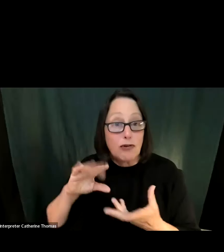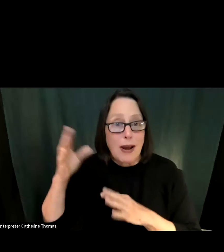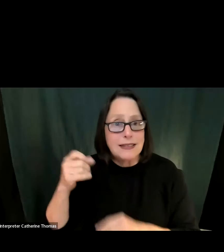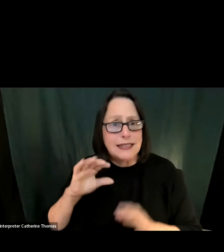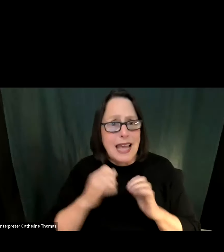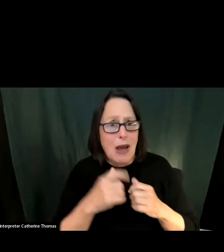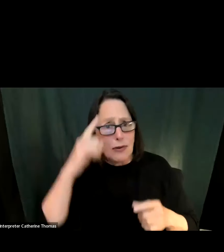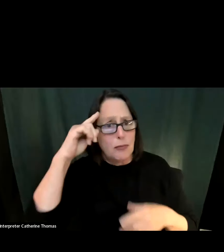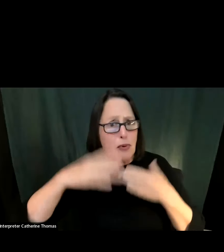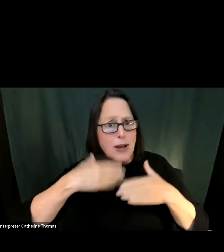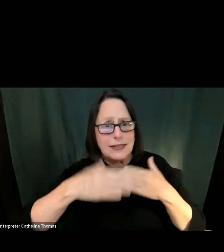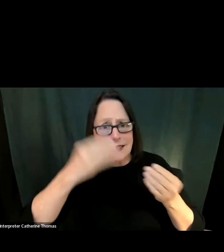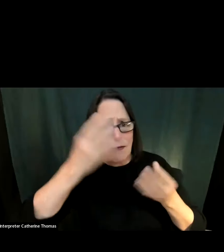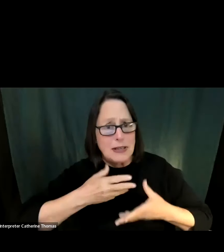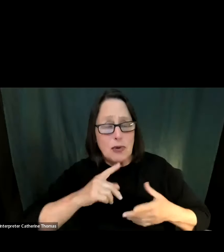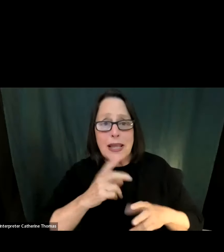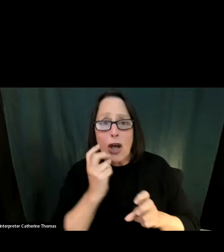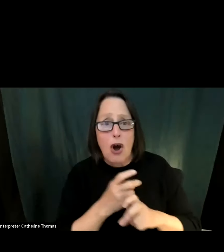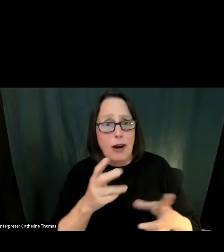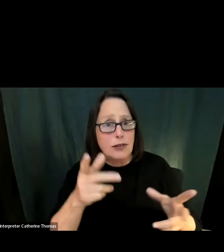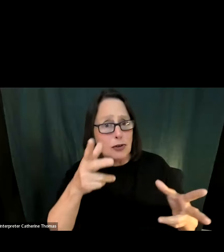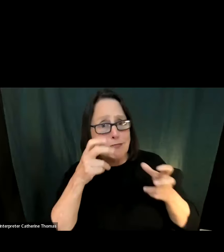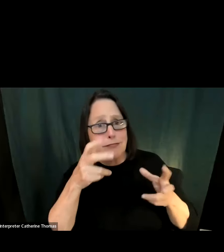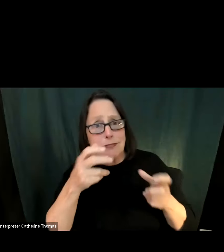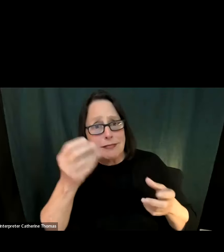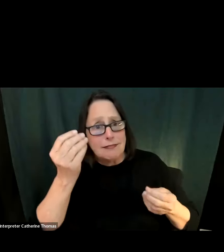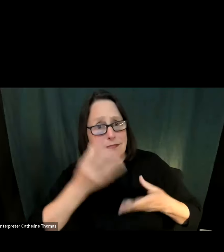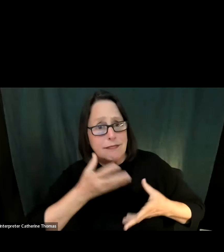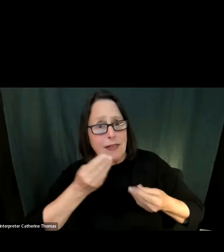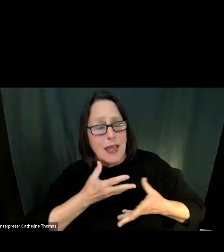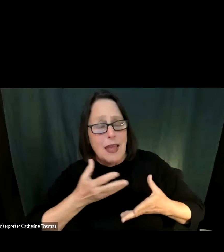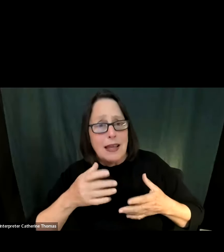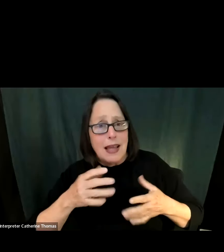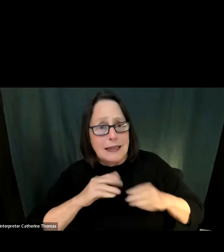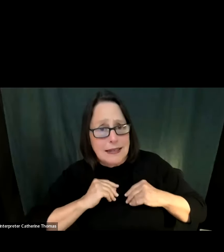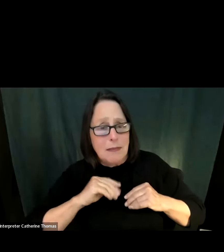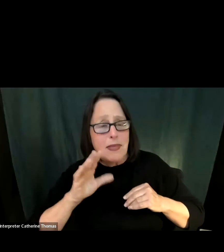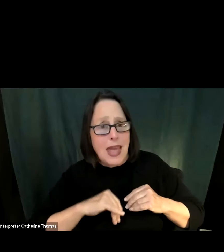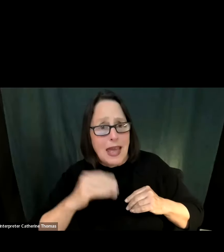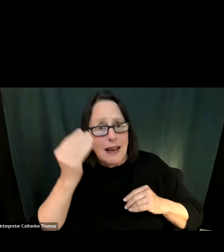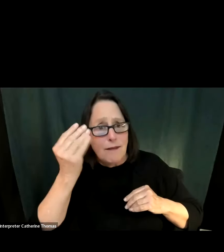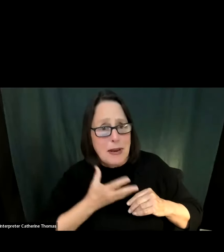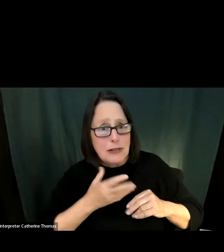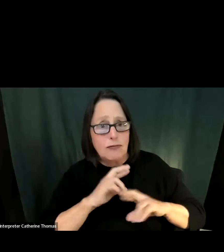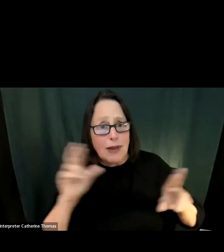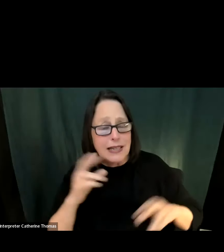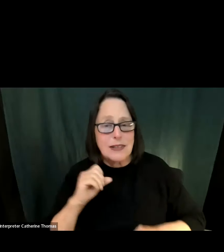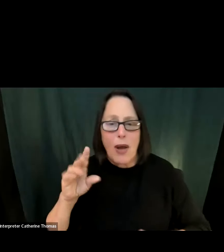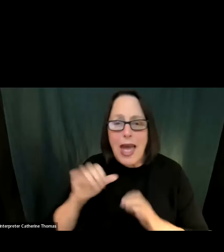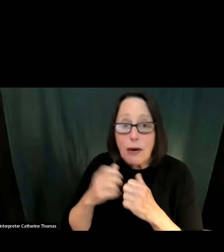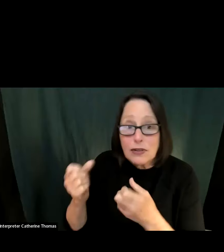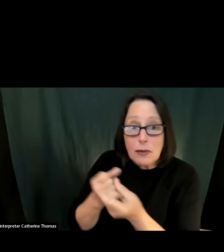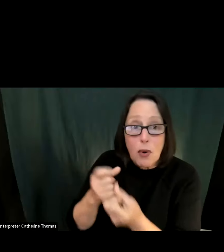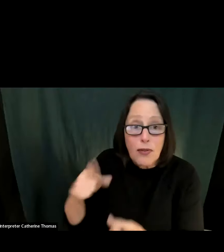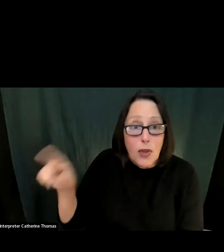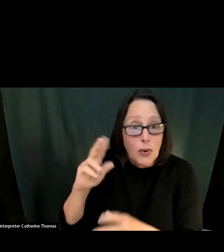It's really hard to intake information. And so how do we make sure that 988 is ready to support parents and caregivers who may